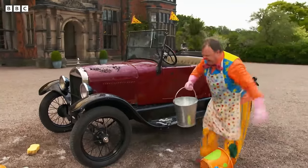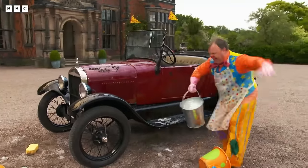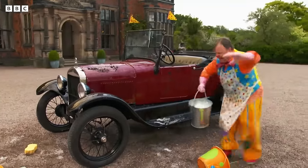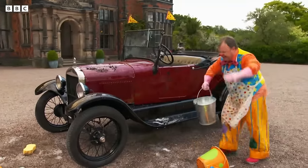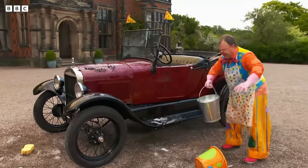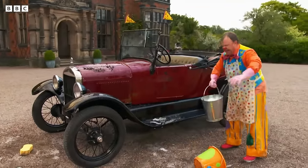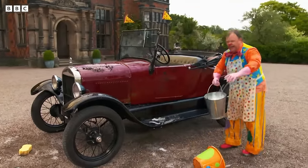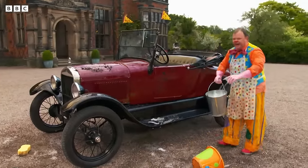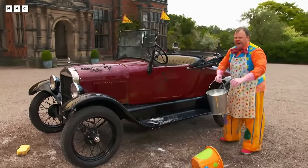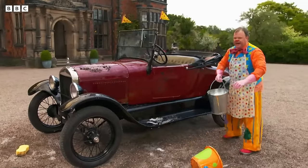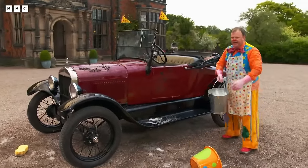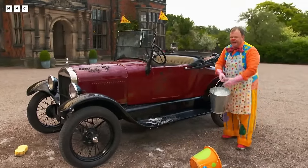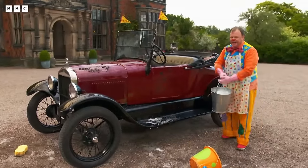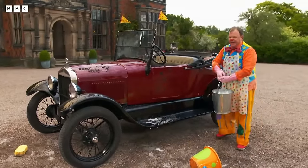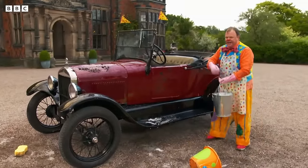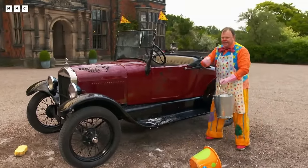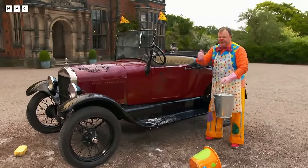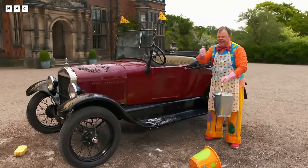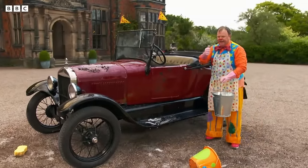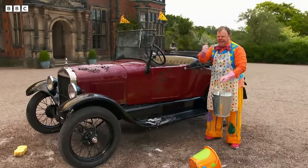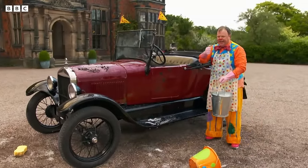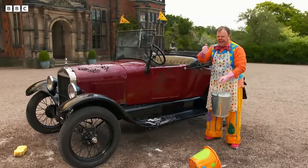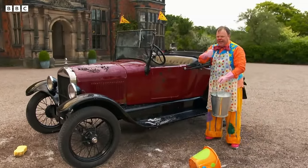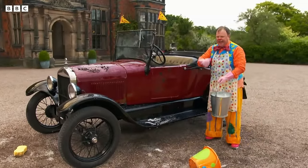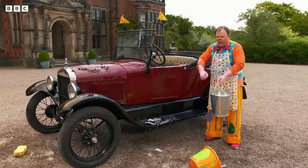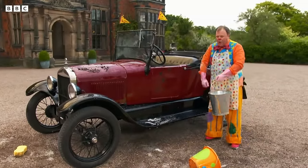Oopsie, Mr. Tumble. I'm okay.